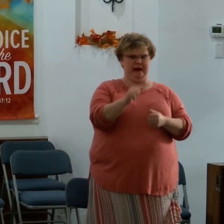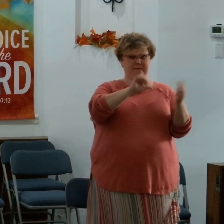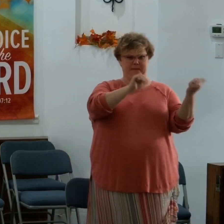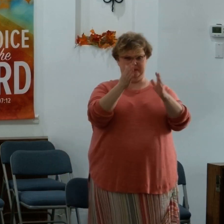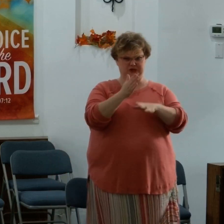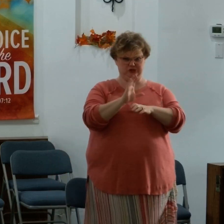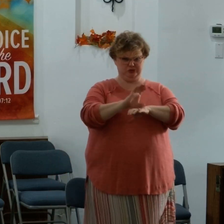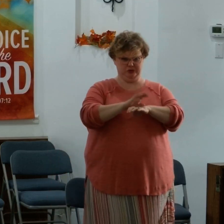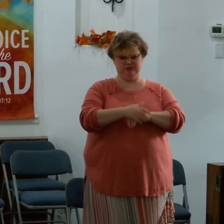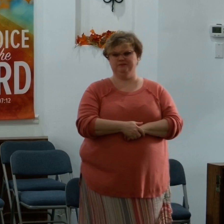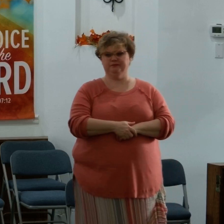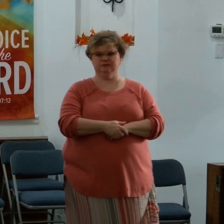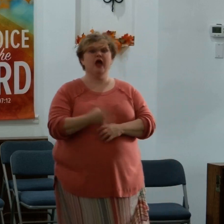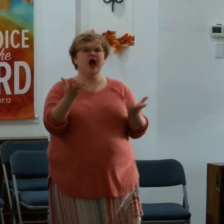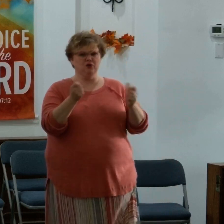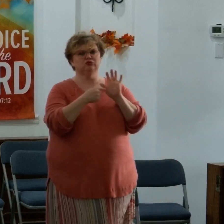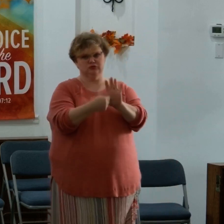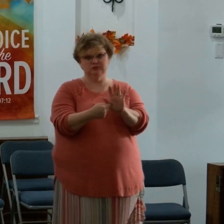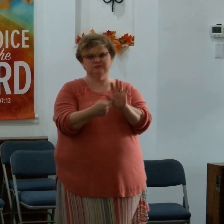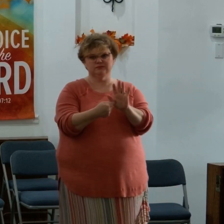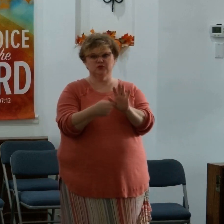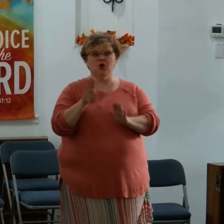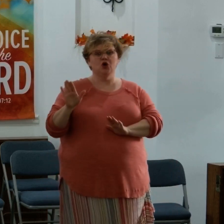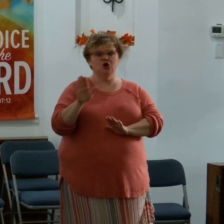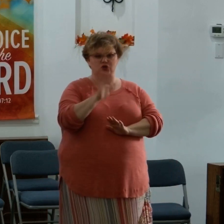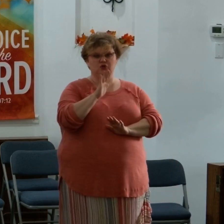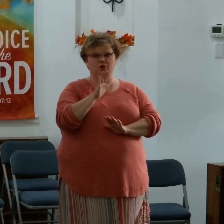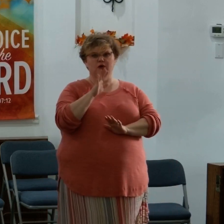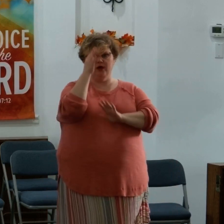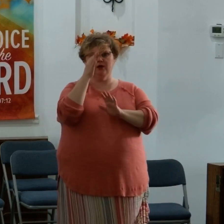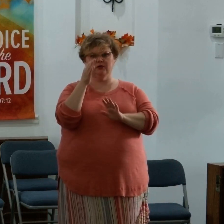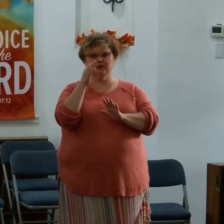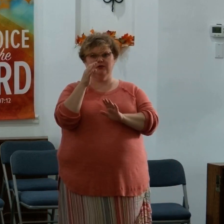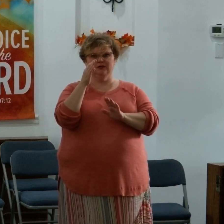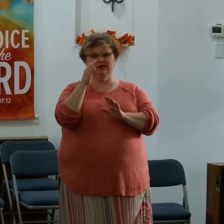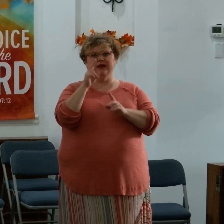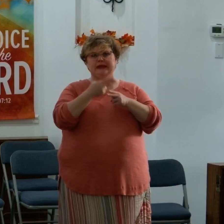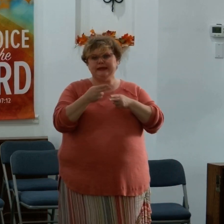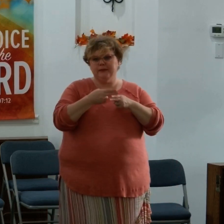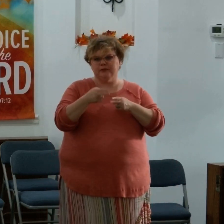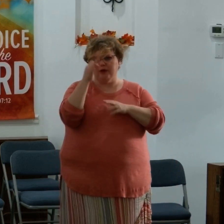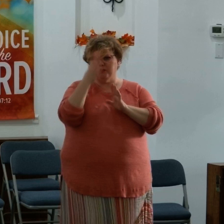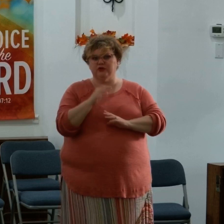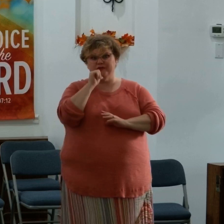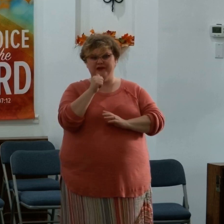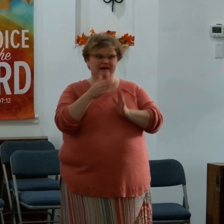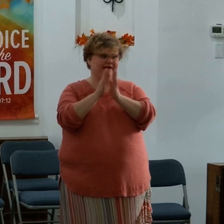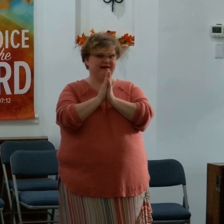Let me show you something right now. Your interim preacher will never ask you to do something that he himself is not willing to